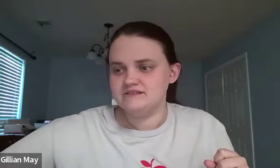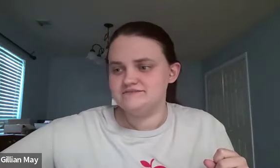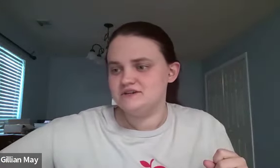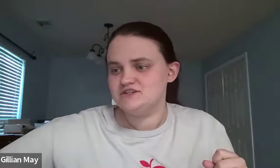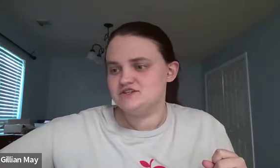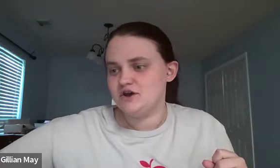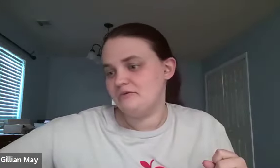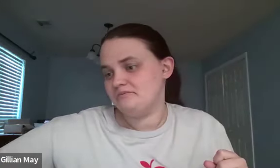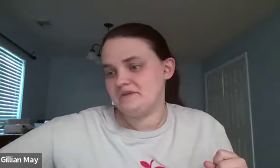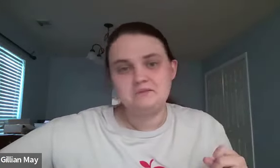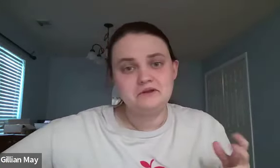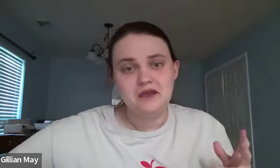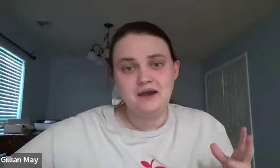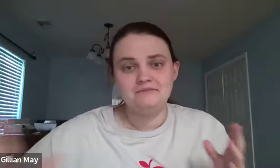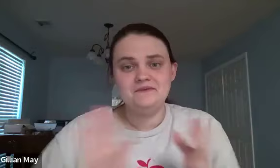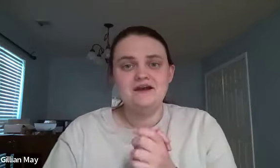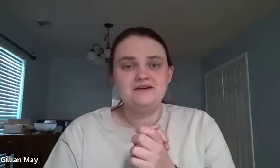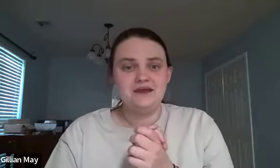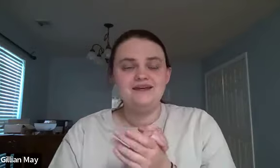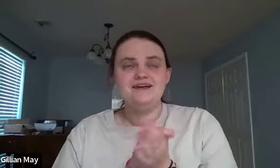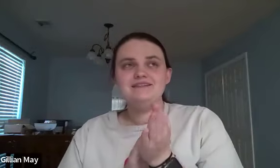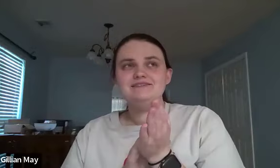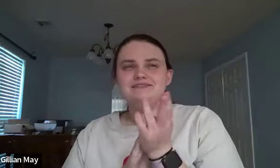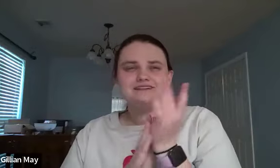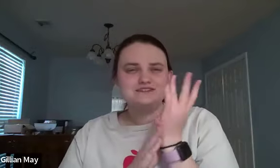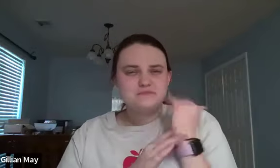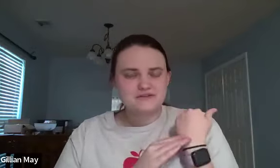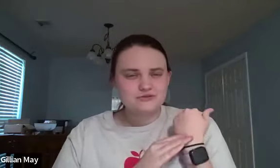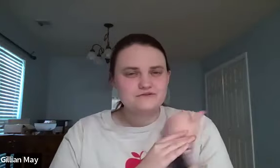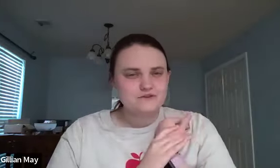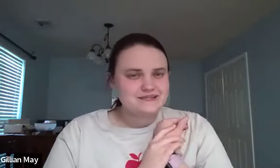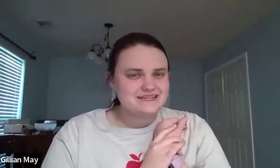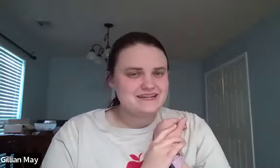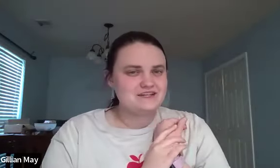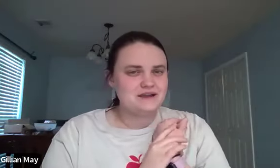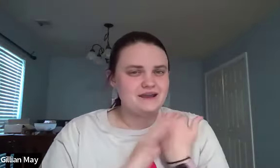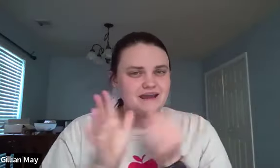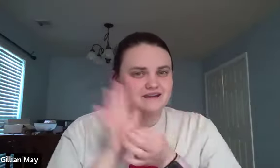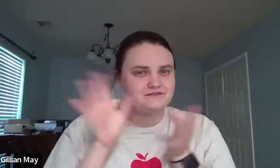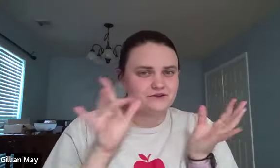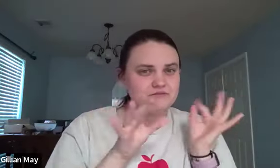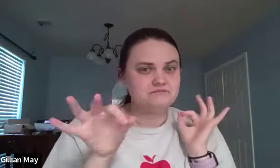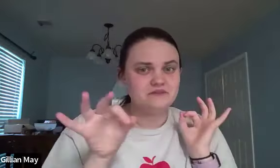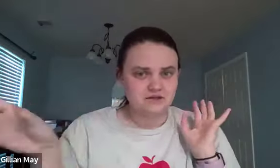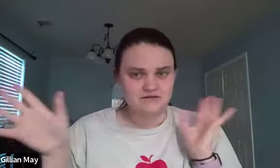twins. So, but yeah. Okay. Let's go back through the few we did. I know I kind of added a few here and